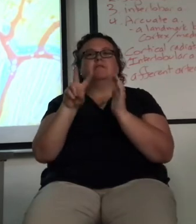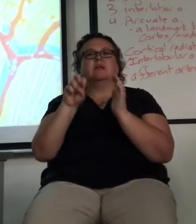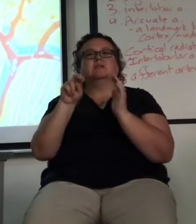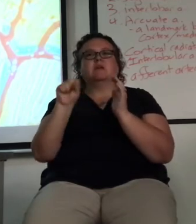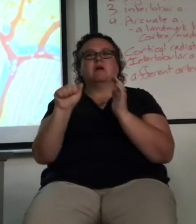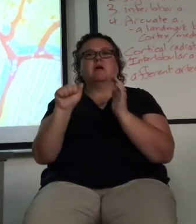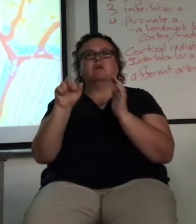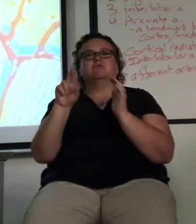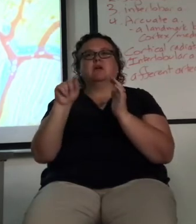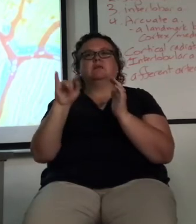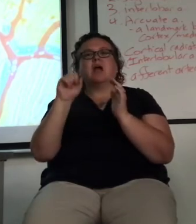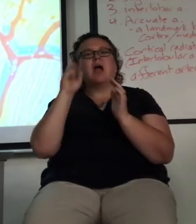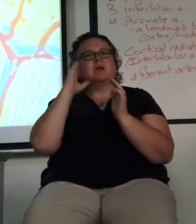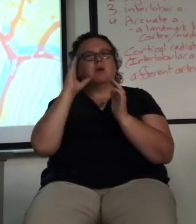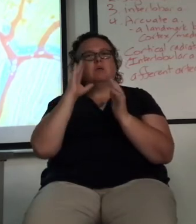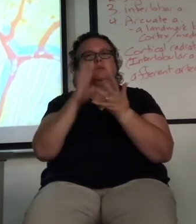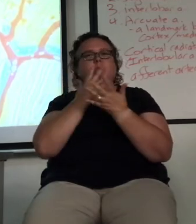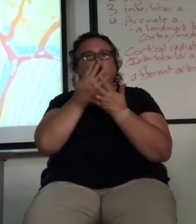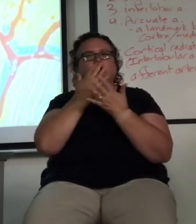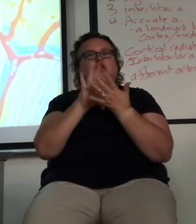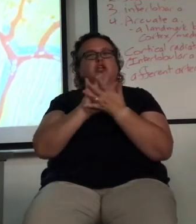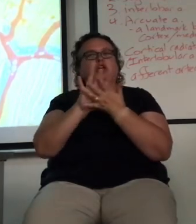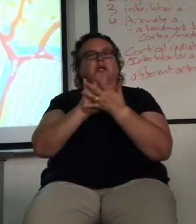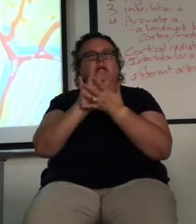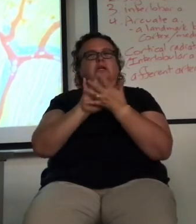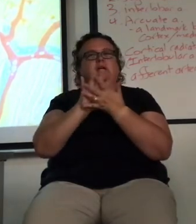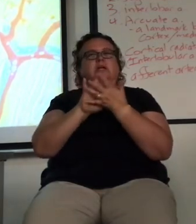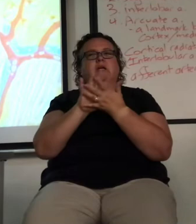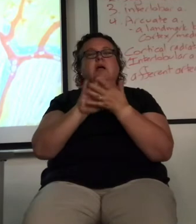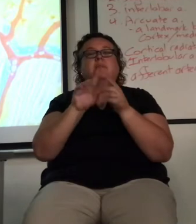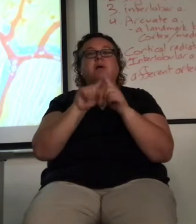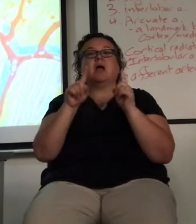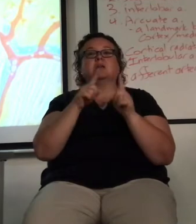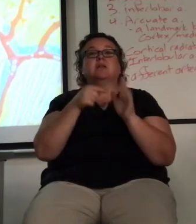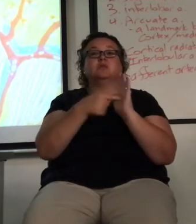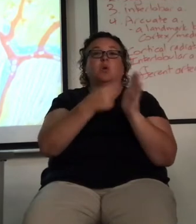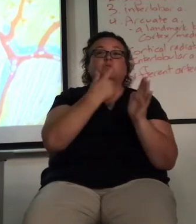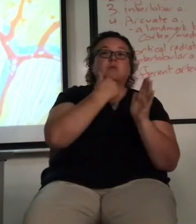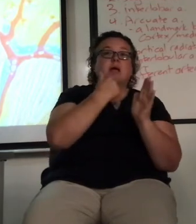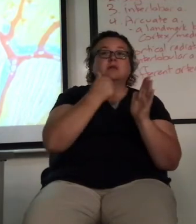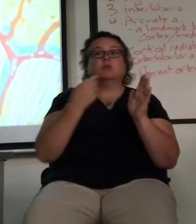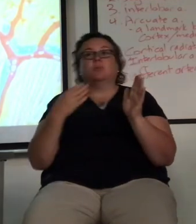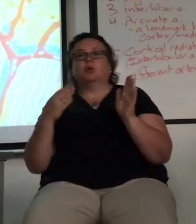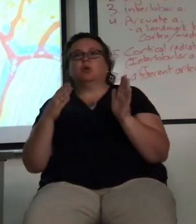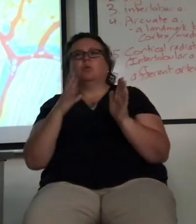blurry, but they show you like red to blue there. What capillary bed is that?